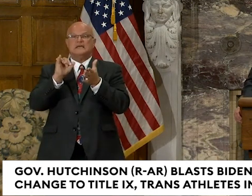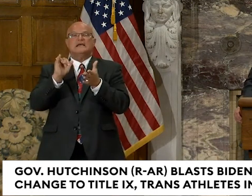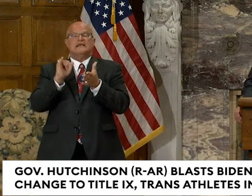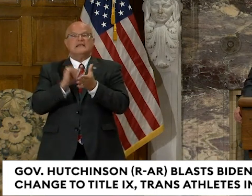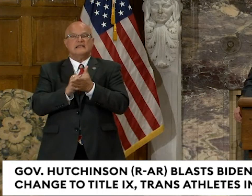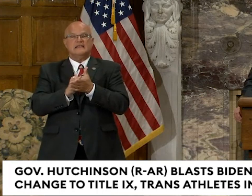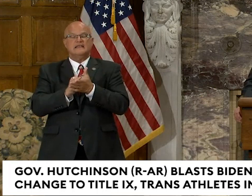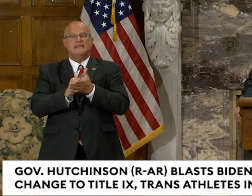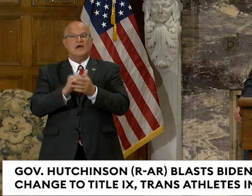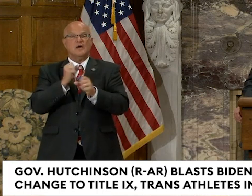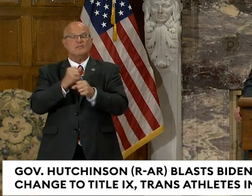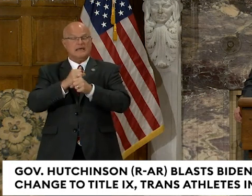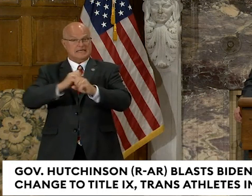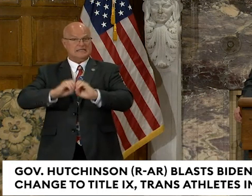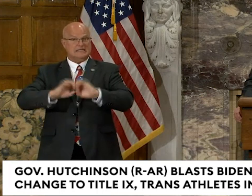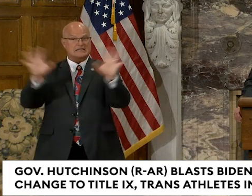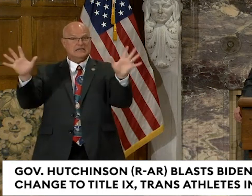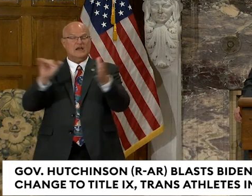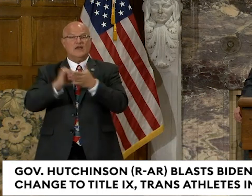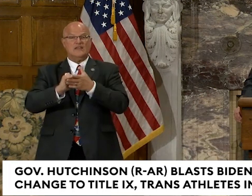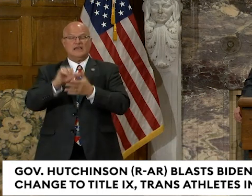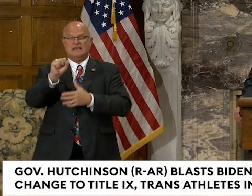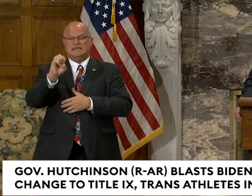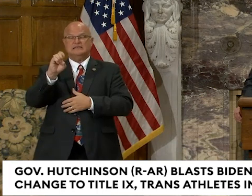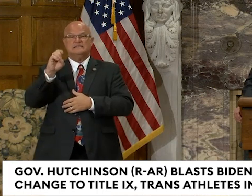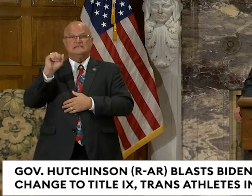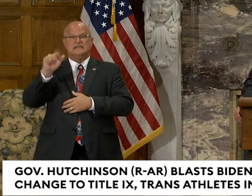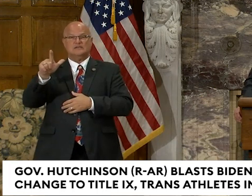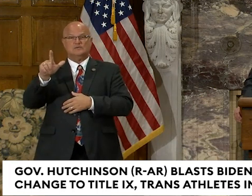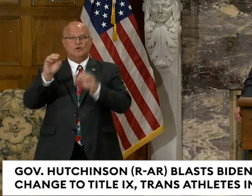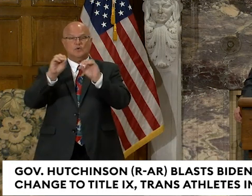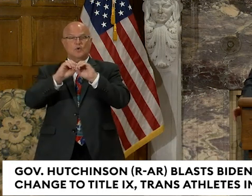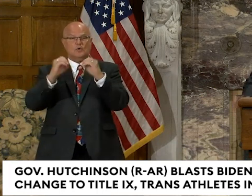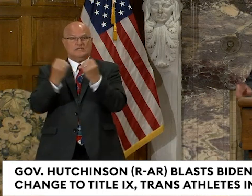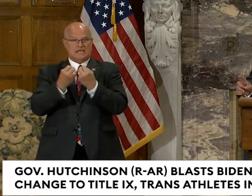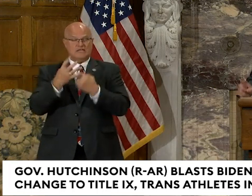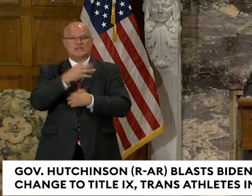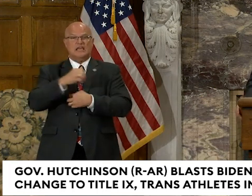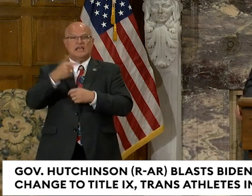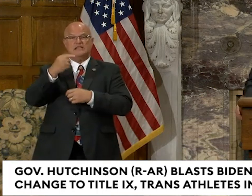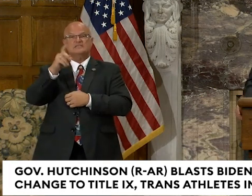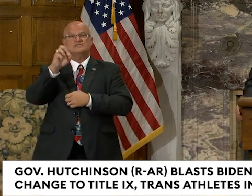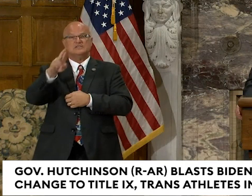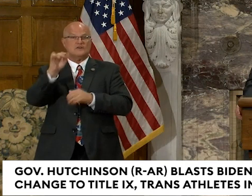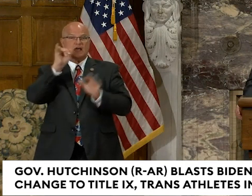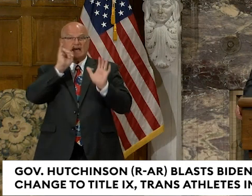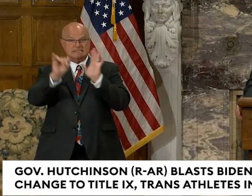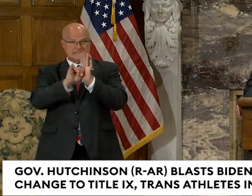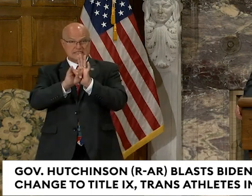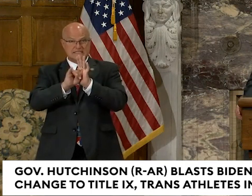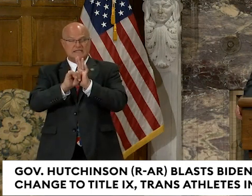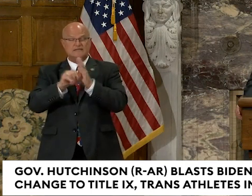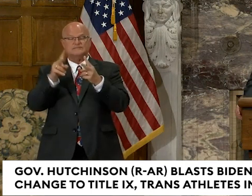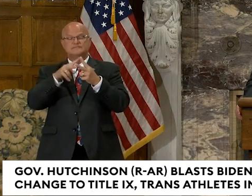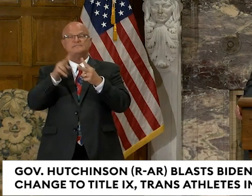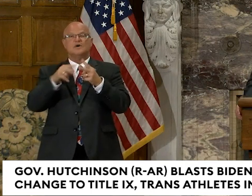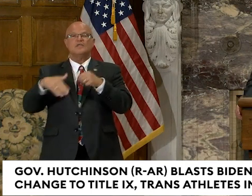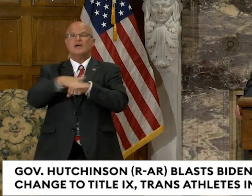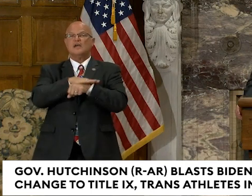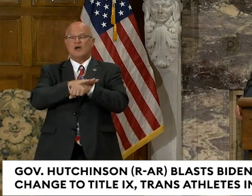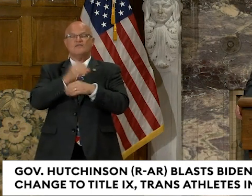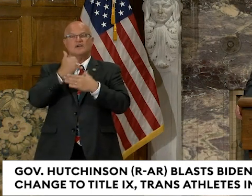would make it clear that sexual orientation and gender identity are both